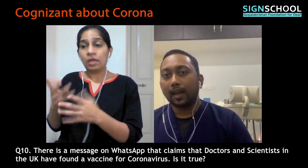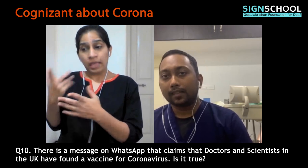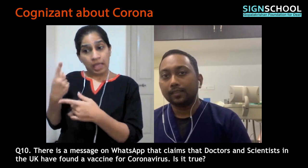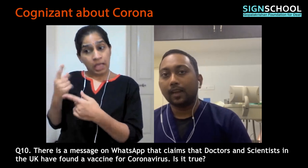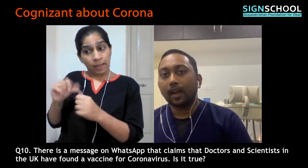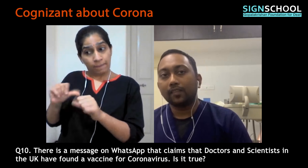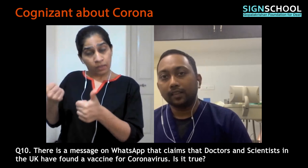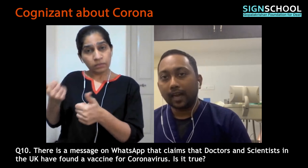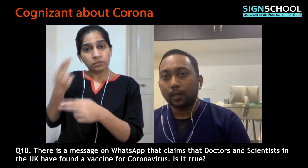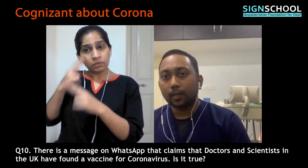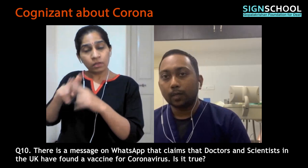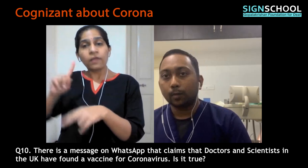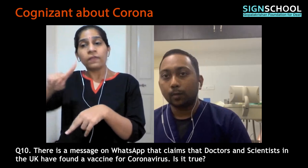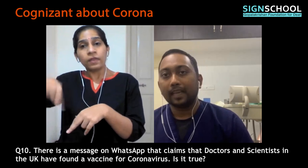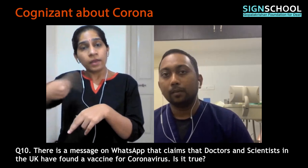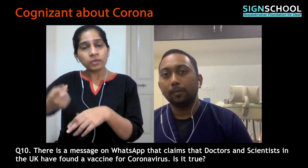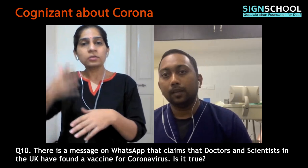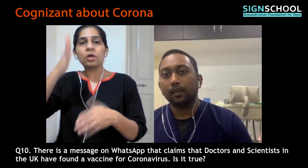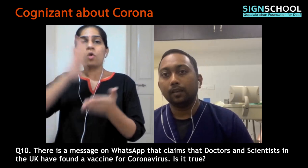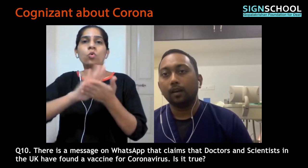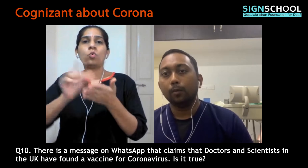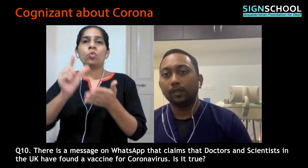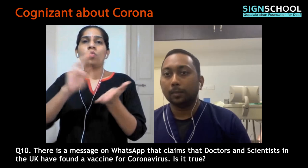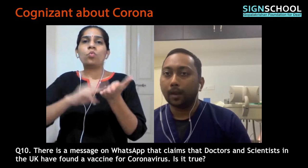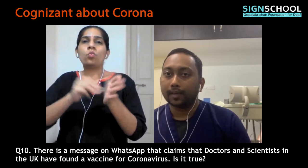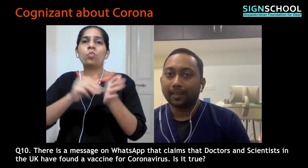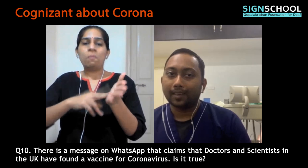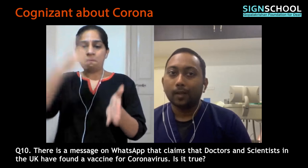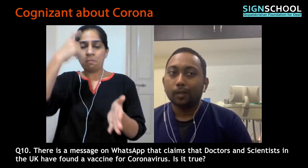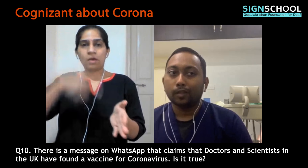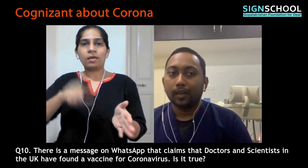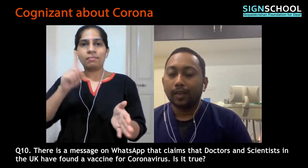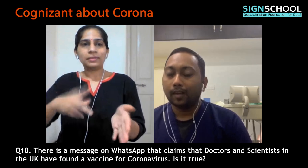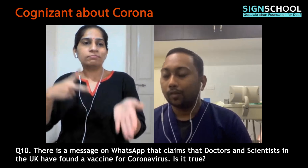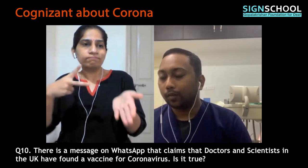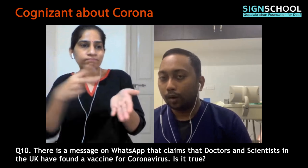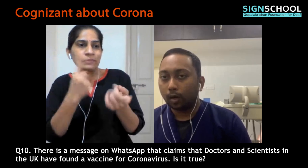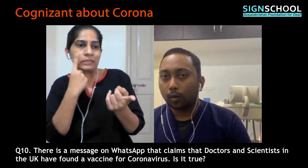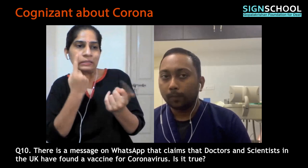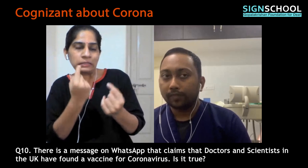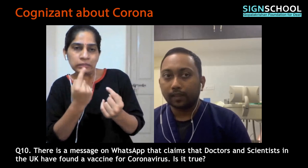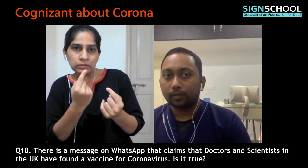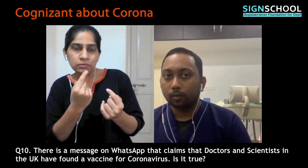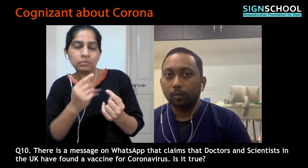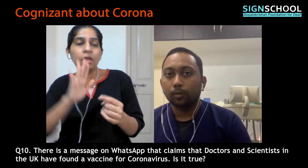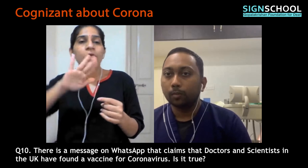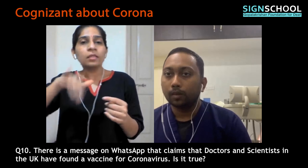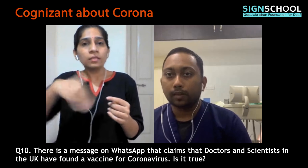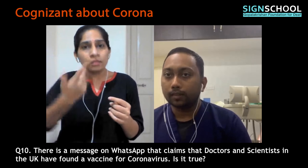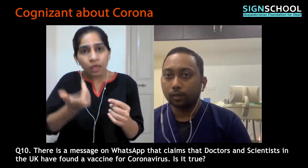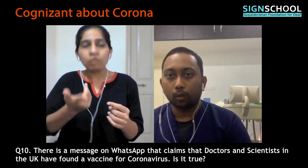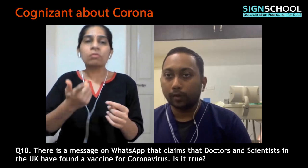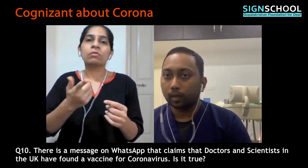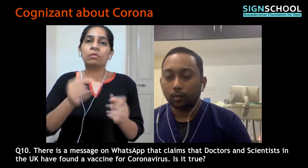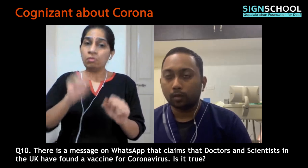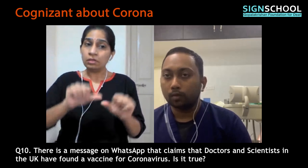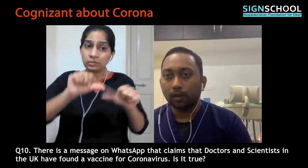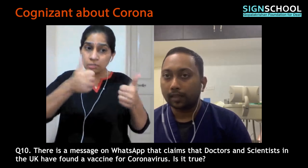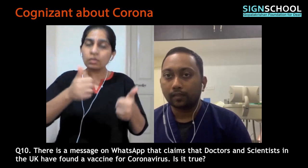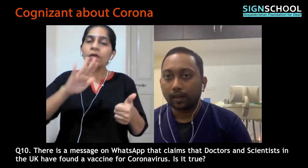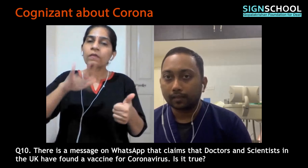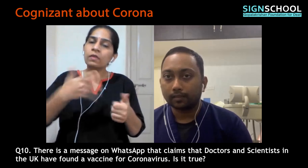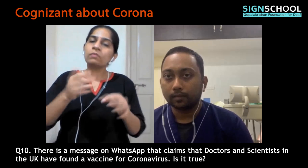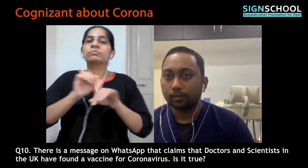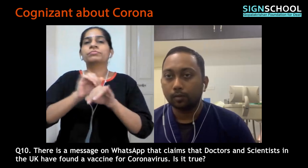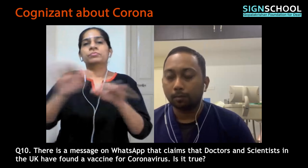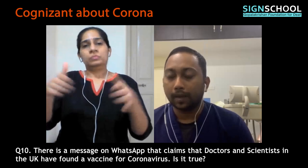and the last after that only it can be out in the market. For now there's no human trials going now,